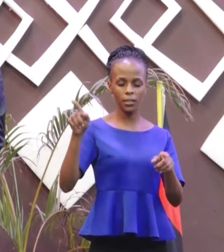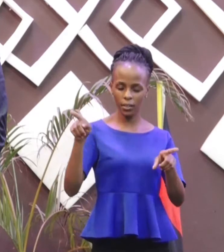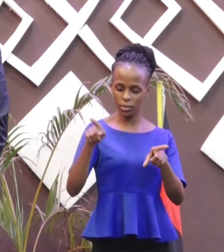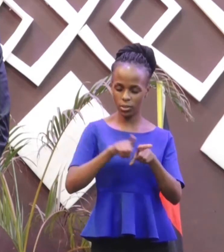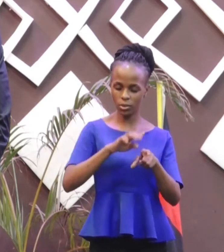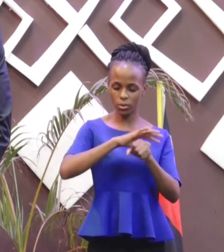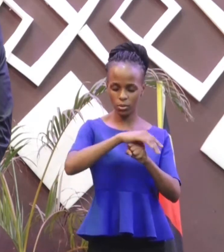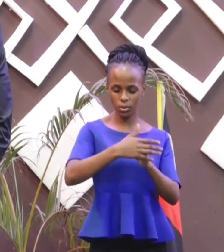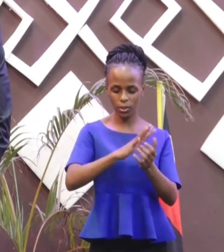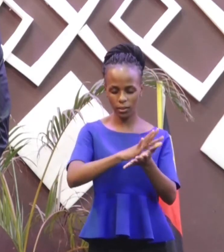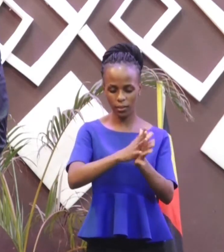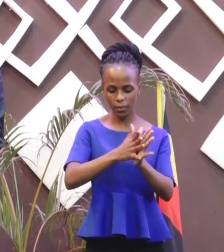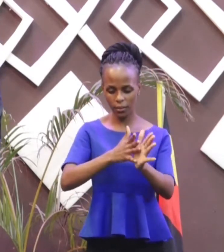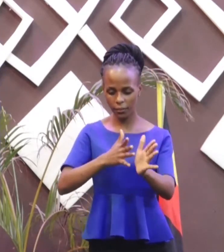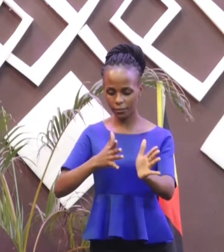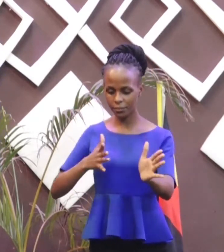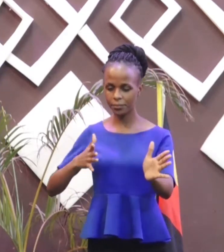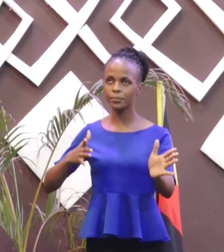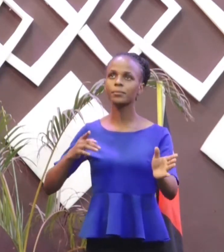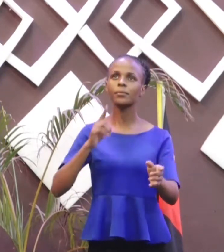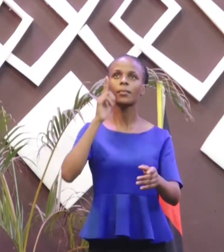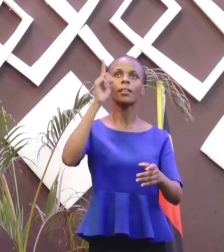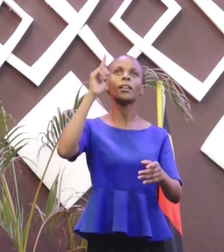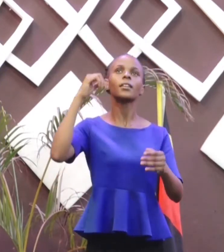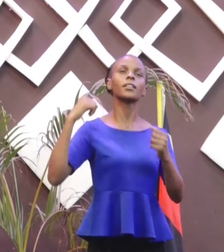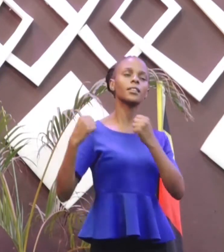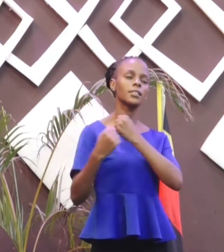yanaza yantukuza